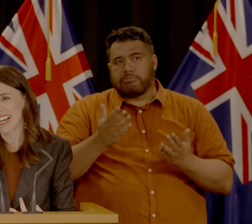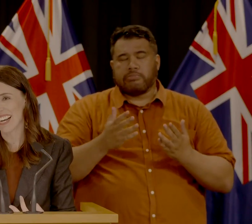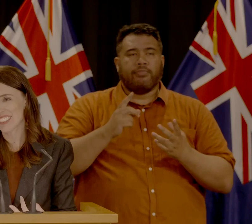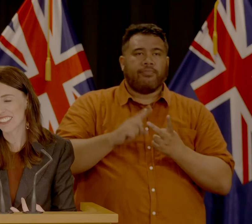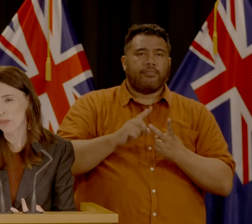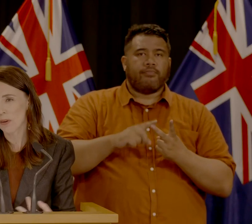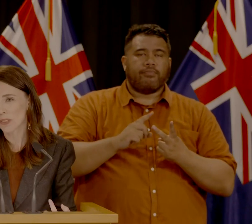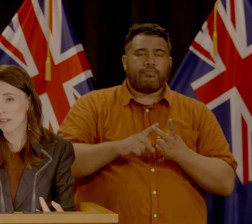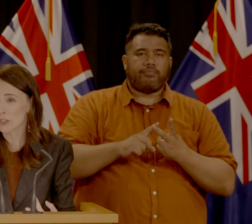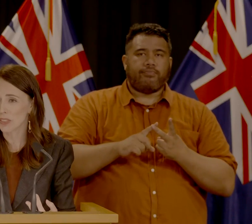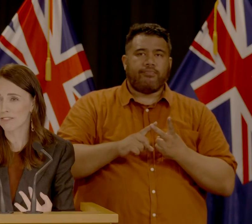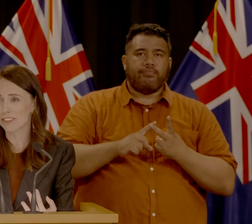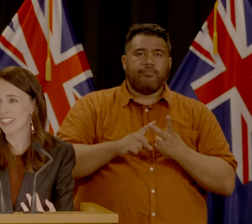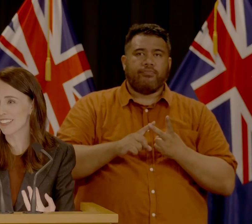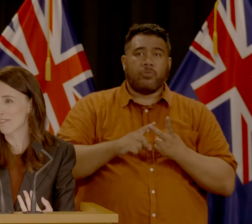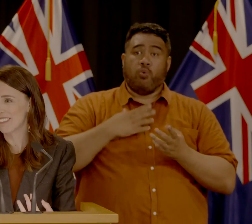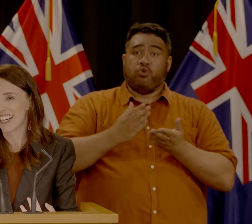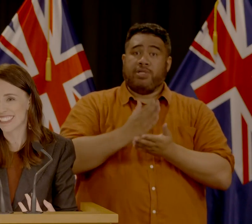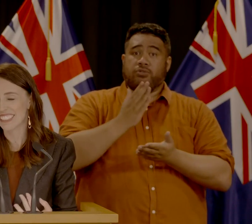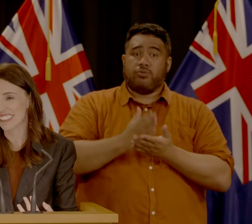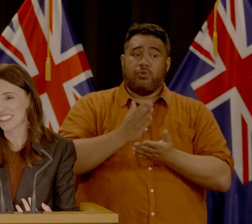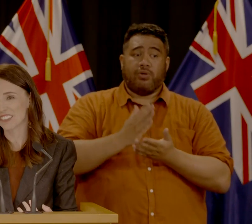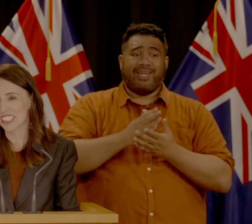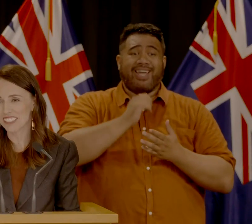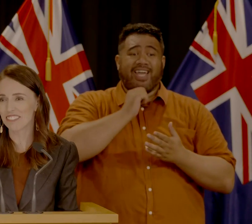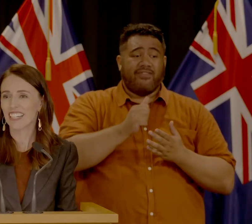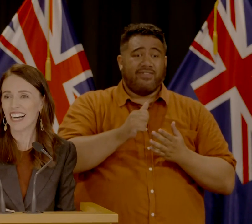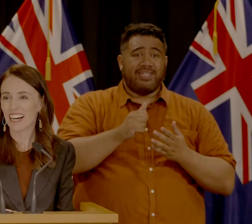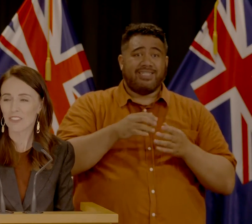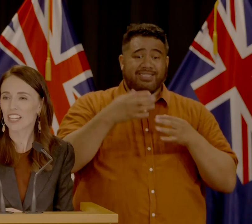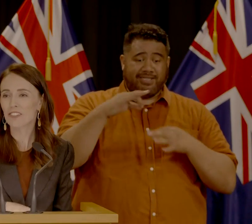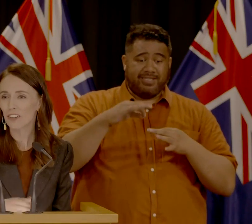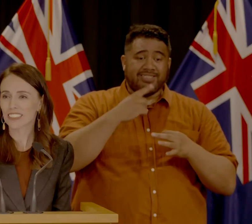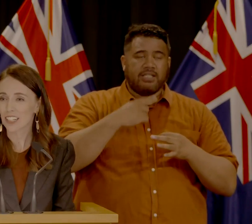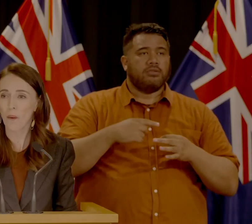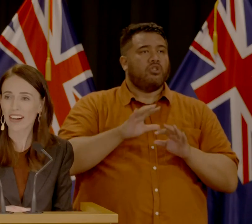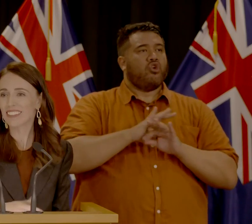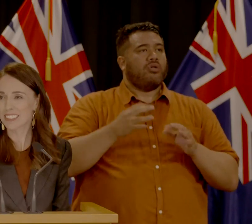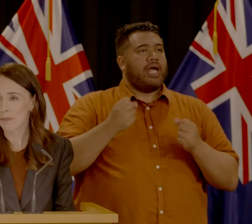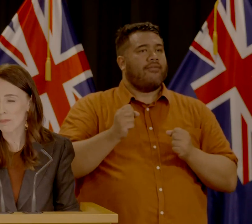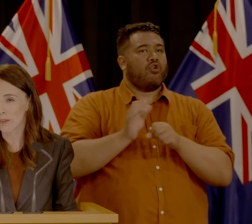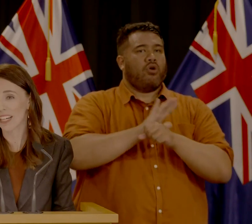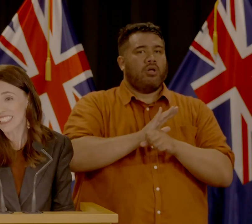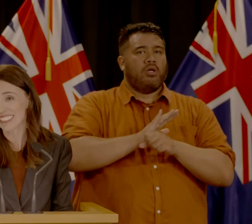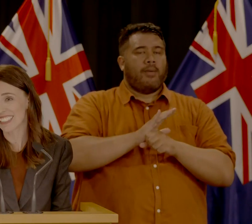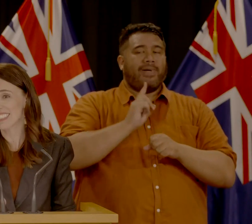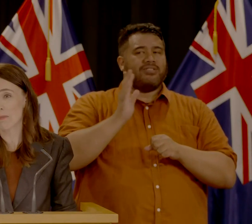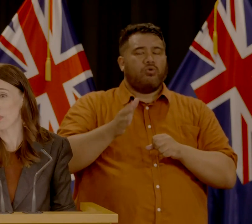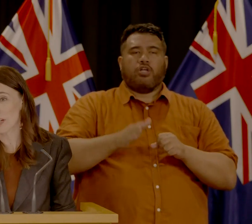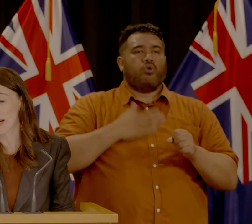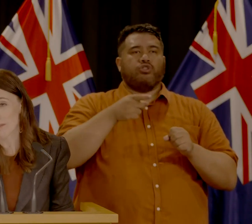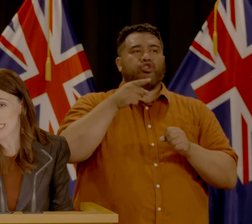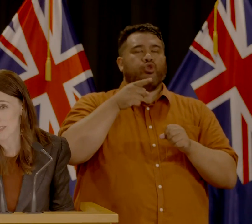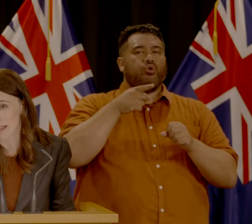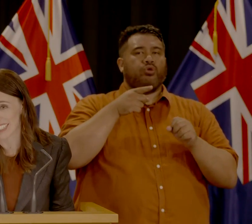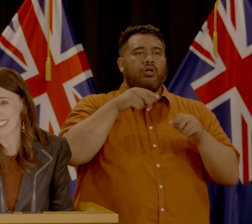Secondly, actually, we want to make sure that if you get a test that says you're negative, that you don't go out into the public when actually at some